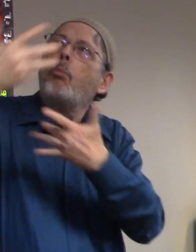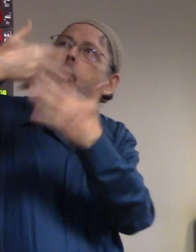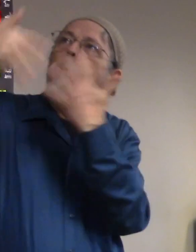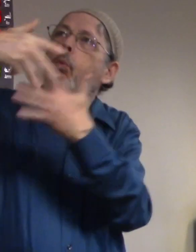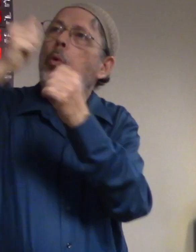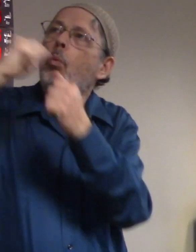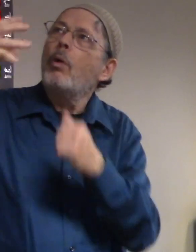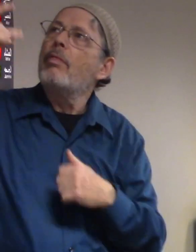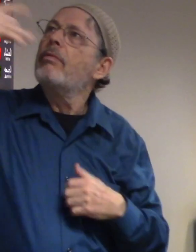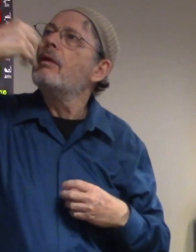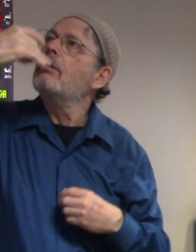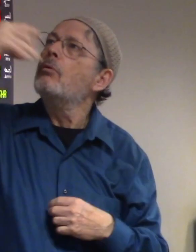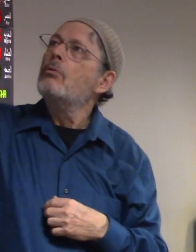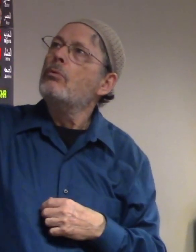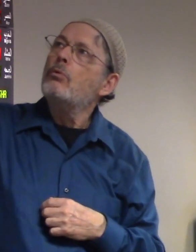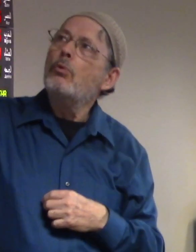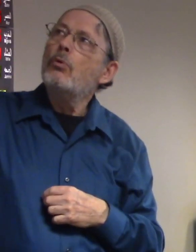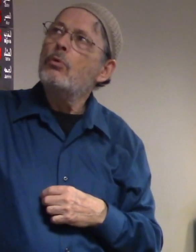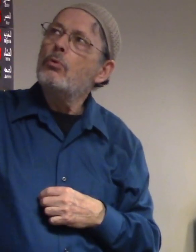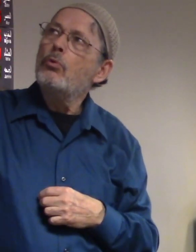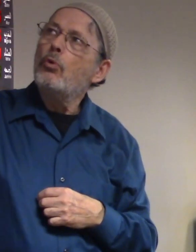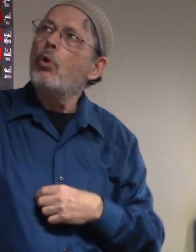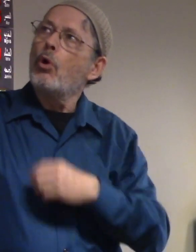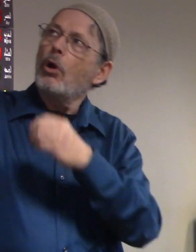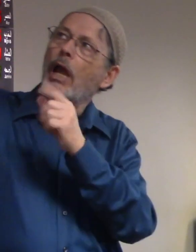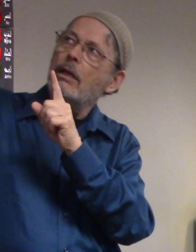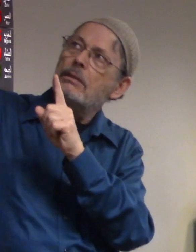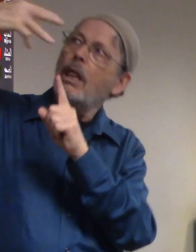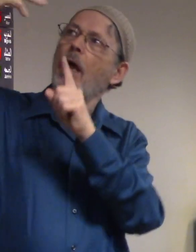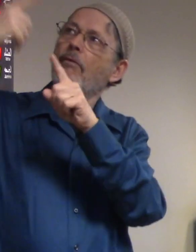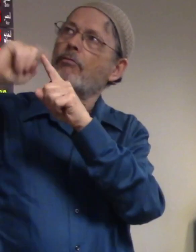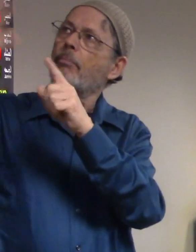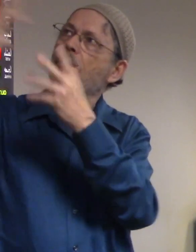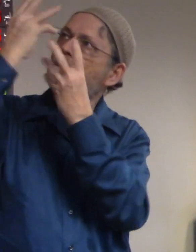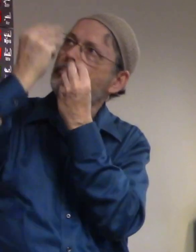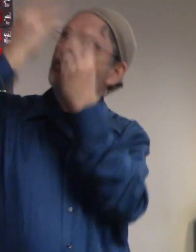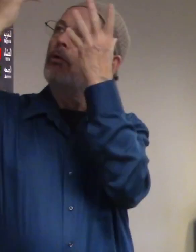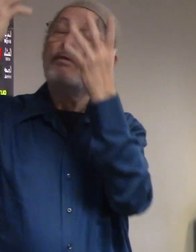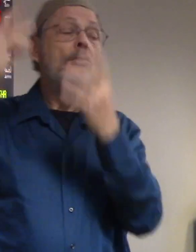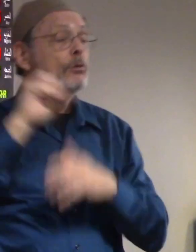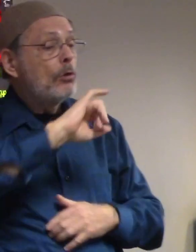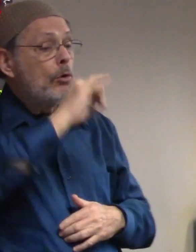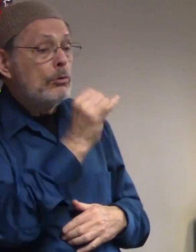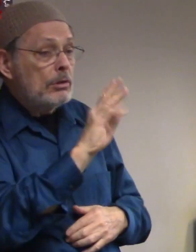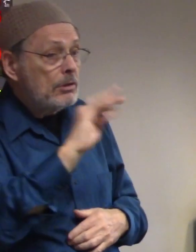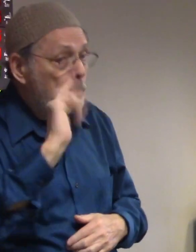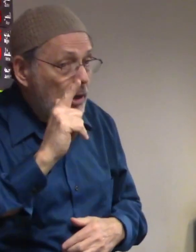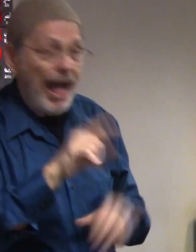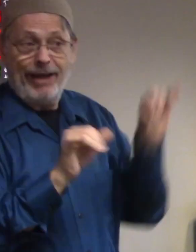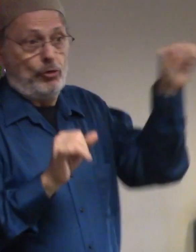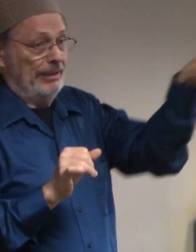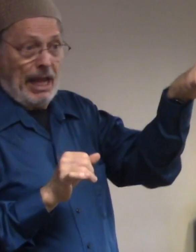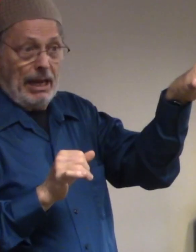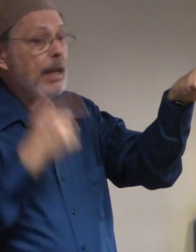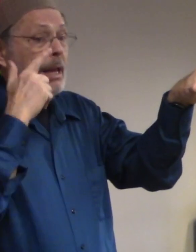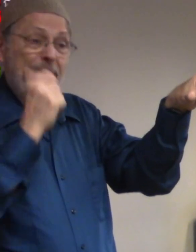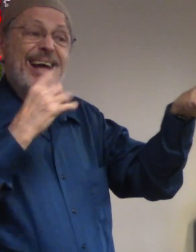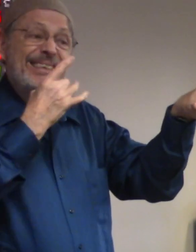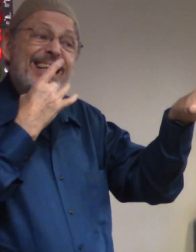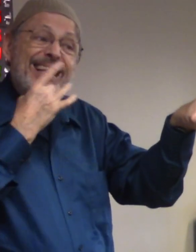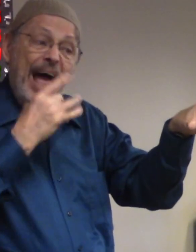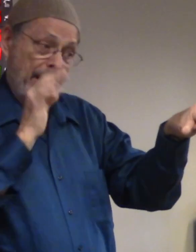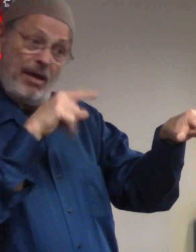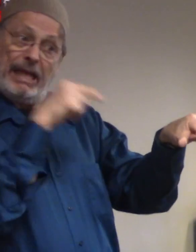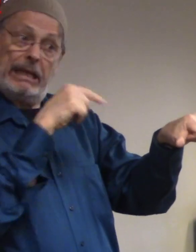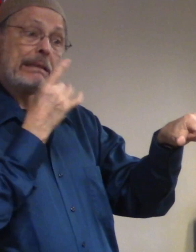the light of glory and majesty and beauty of Allah subhanahu wa ta'ala. So Jibreel alayhi salam has to stay, because the light of Jibreel